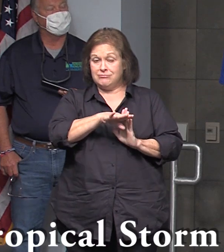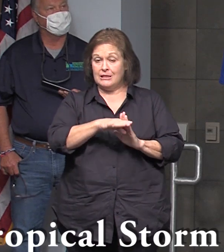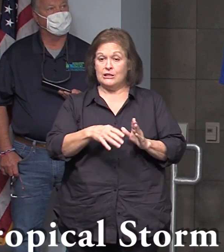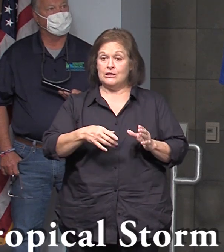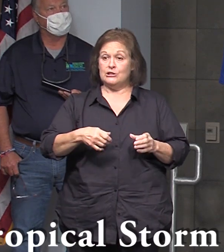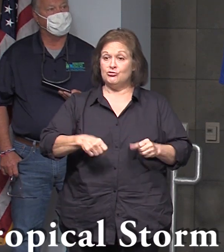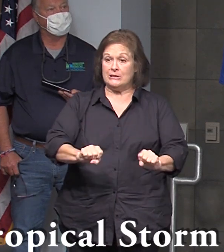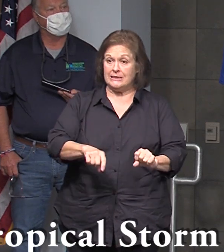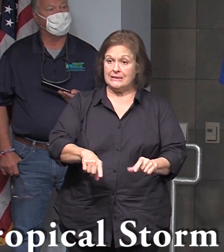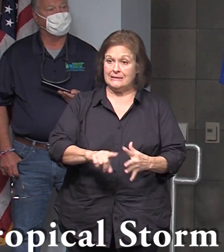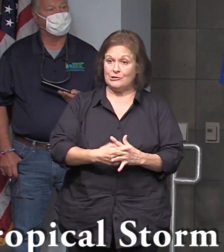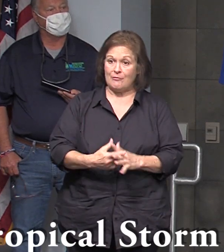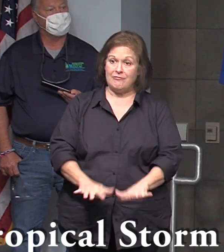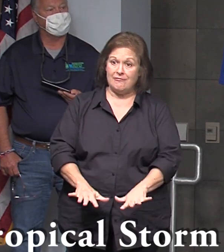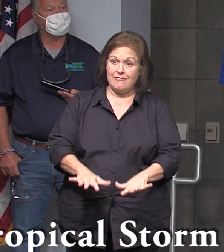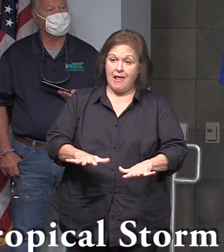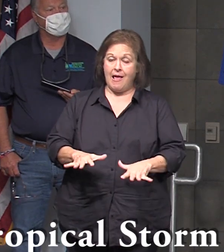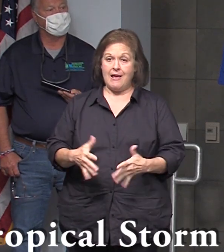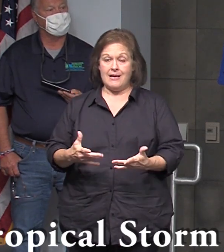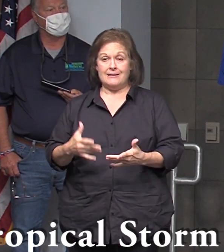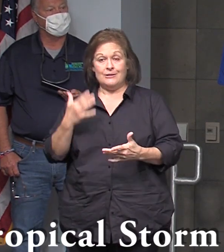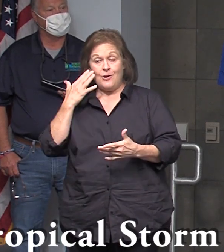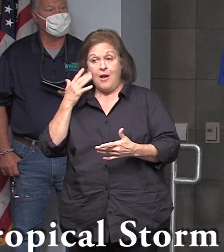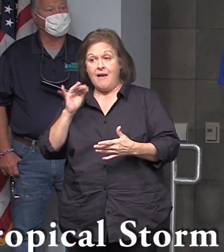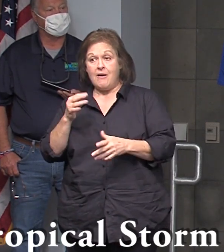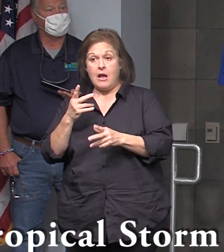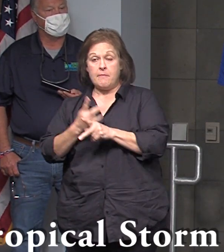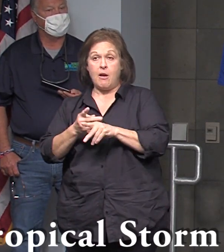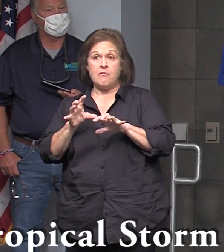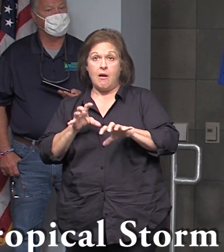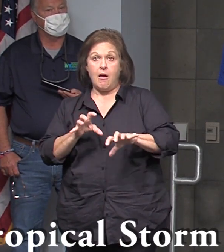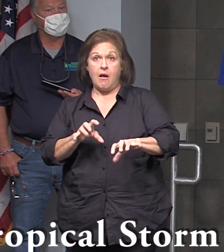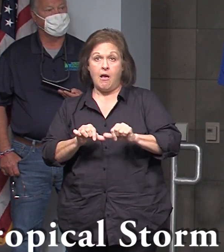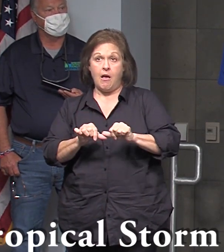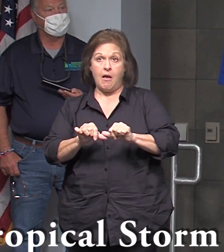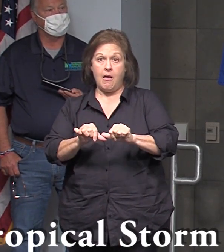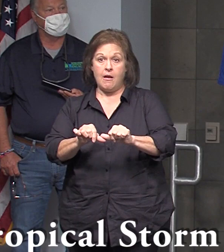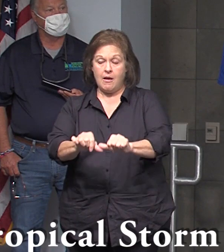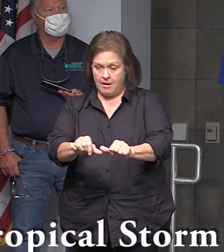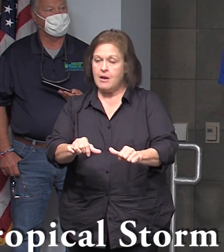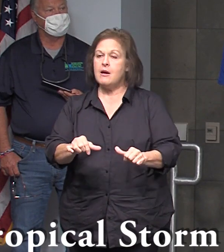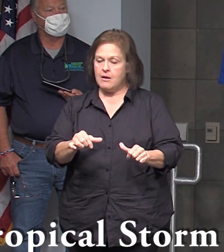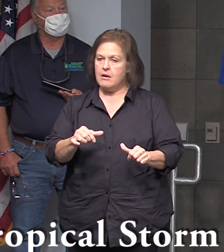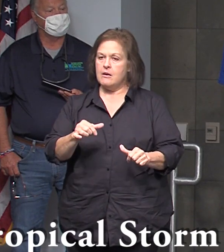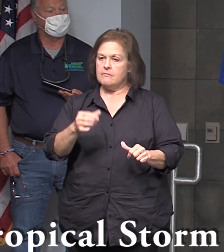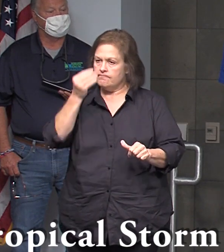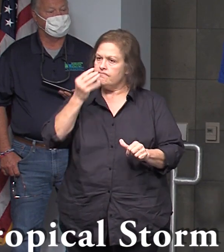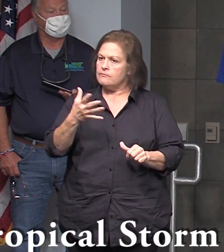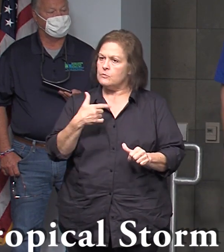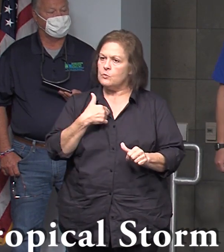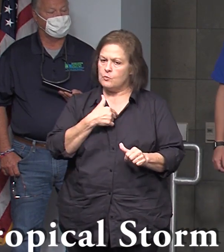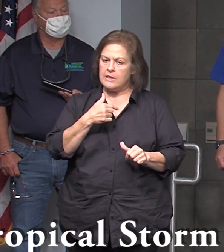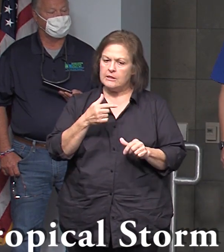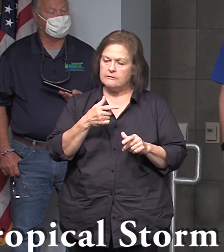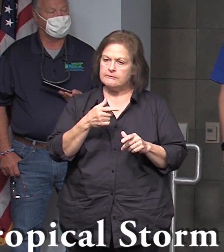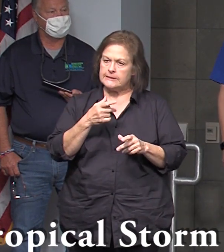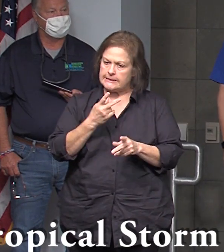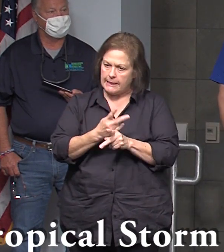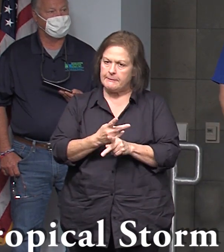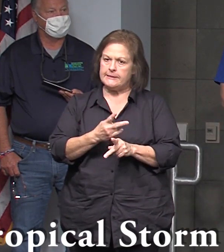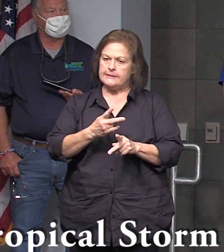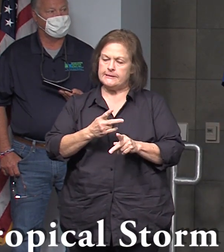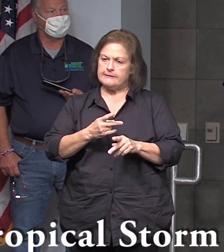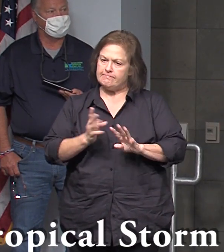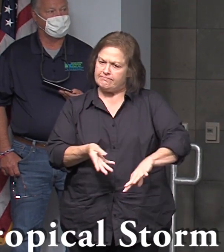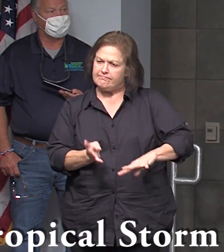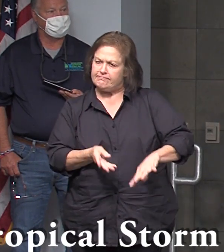Hopefully the total rainfall is spread over a long enough time period that we can handle it and keep any structure flooding